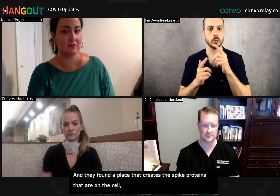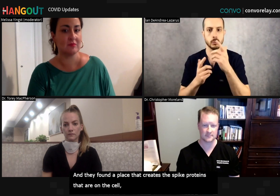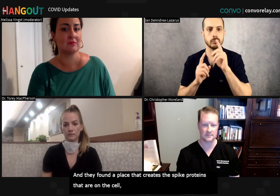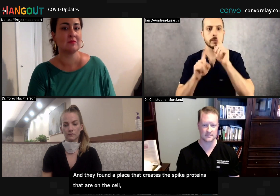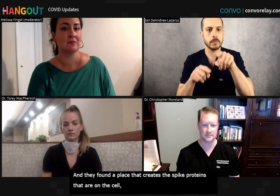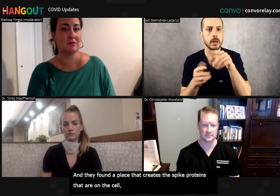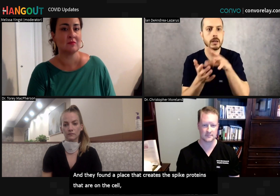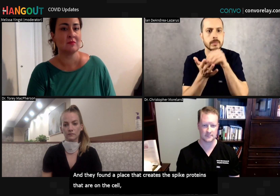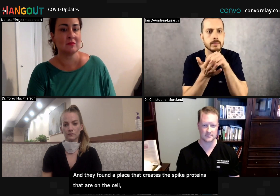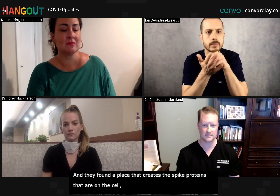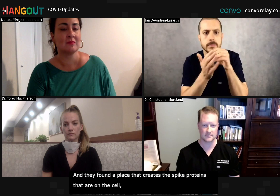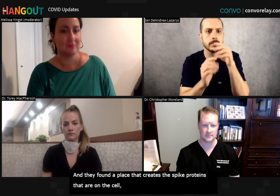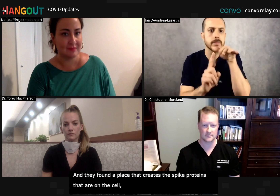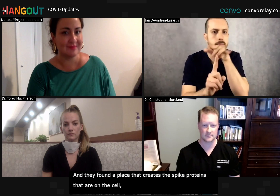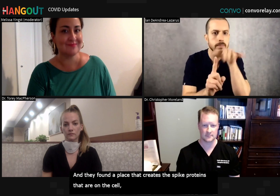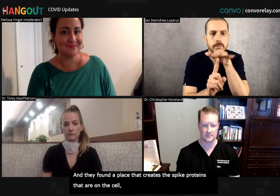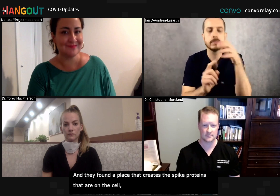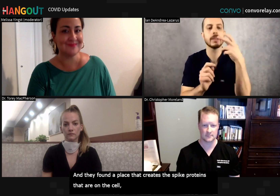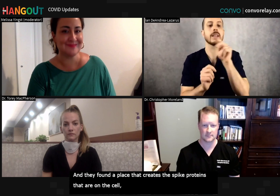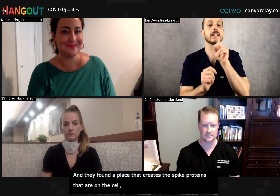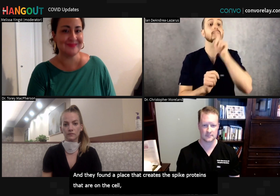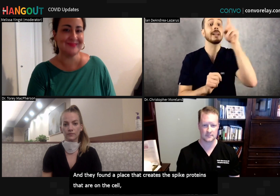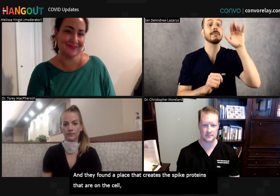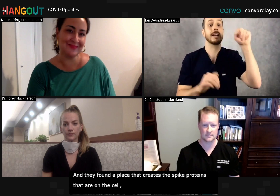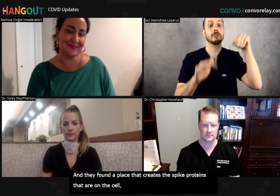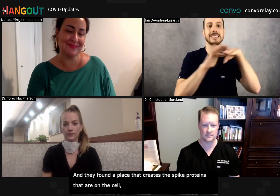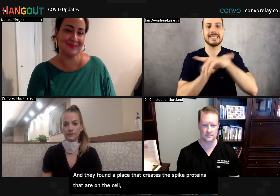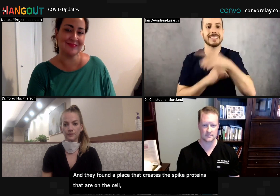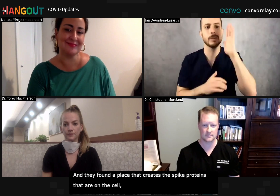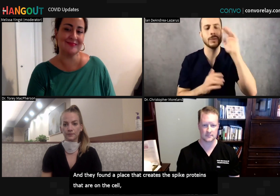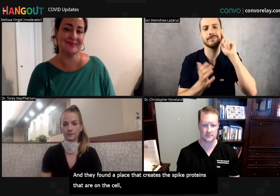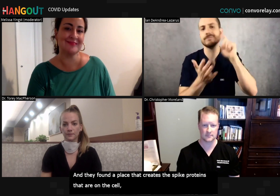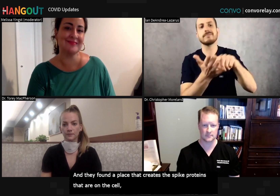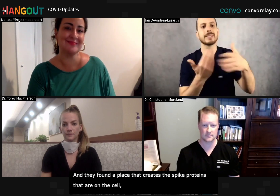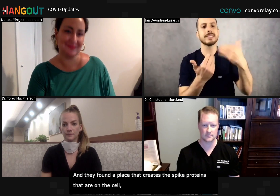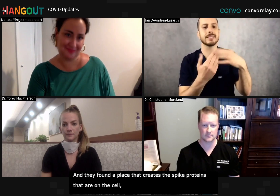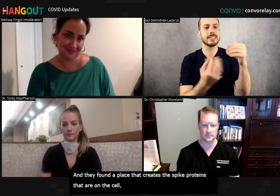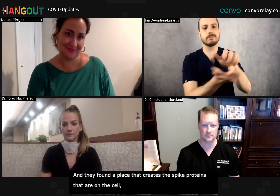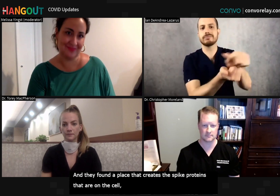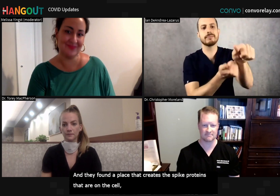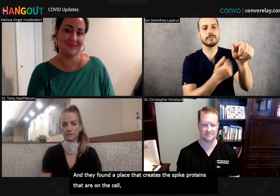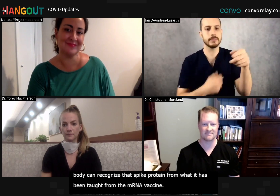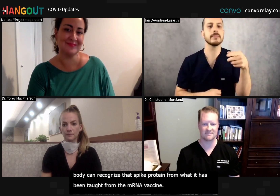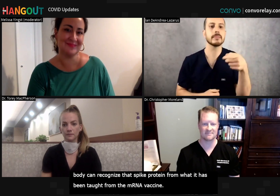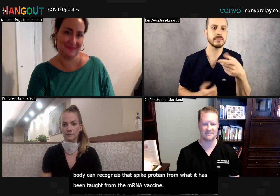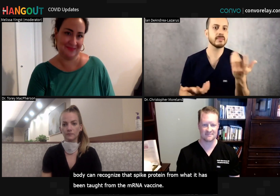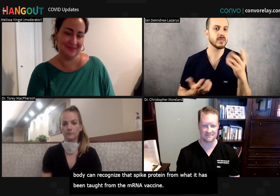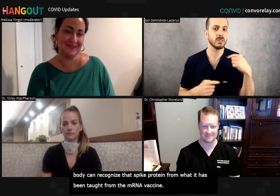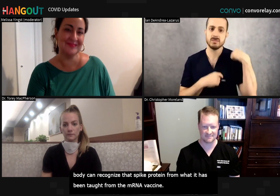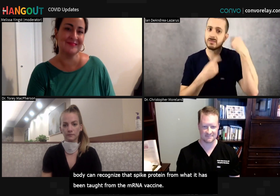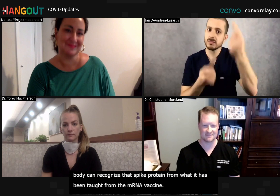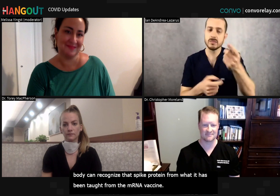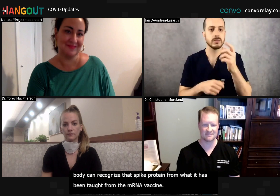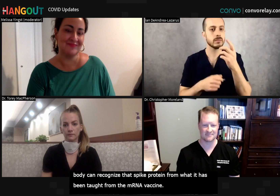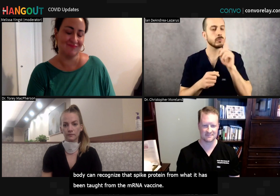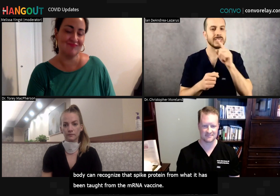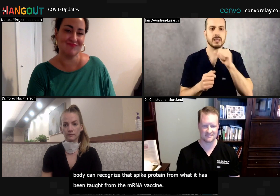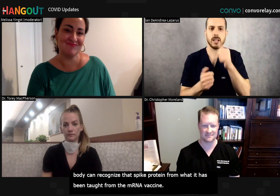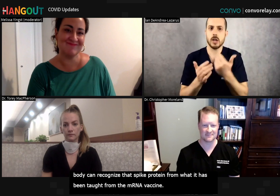been taught from the mRNA vaccine. Your body learns what that looks like. And so once the virus comes in, it's easy for your body to recognize